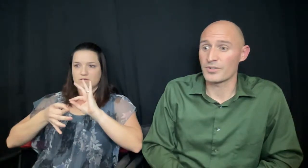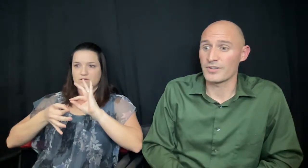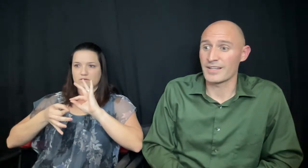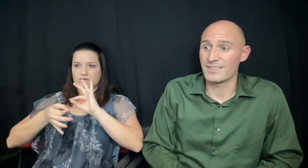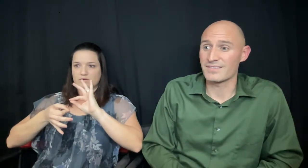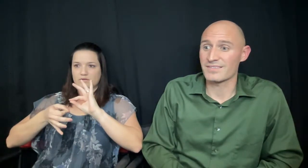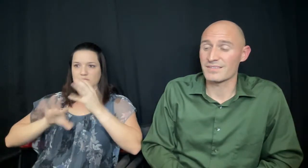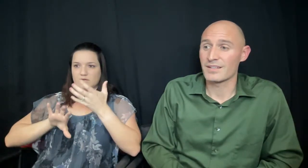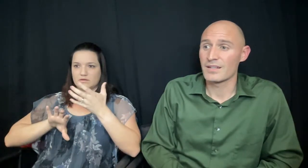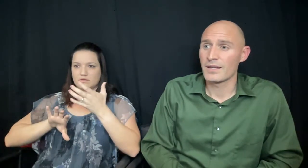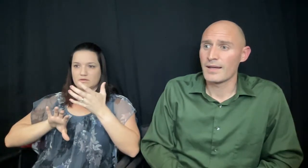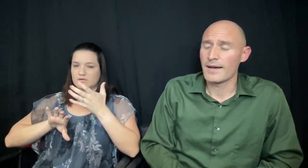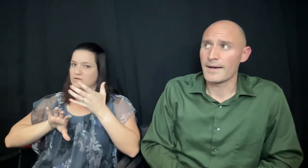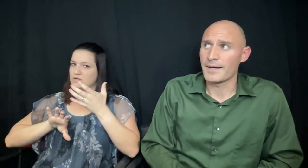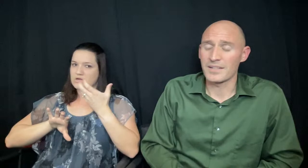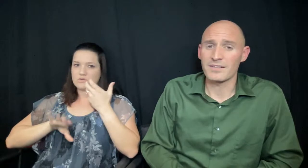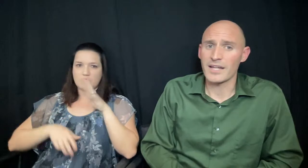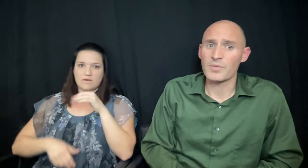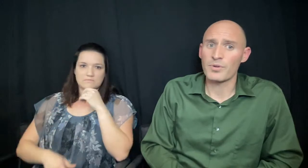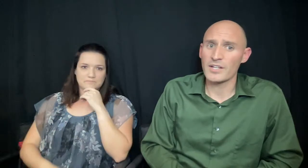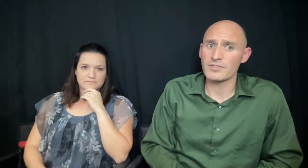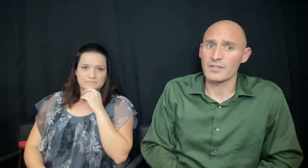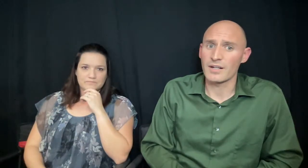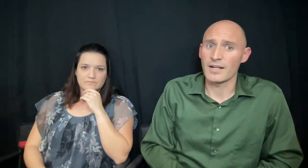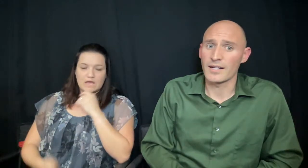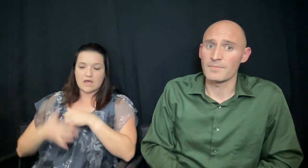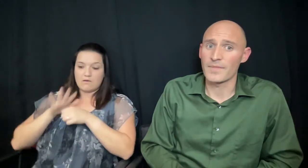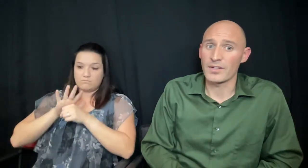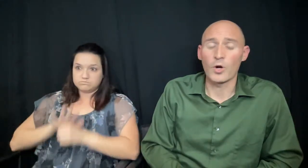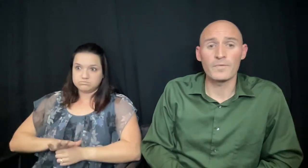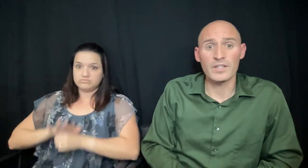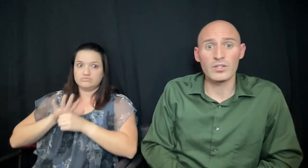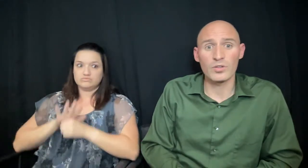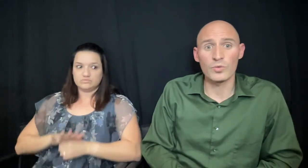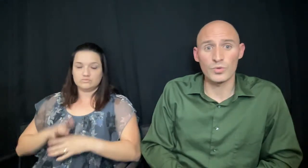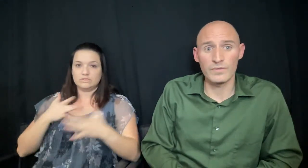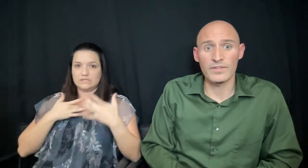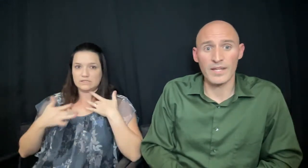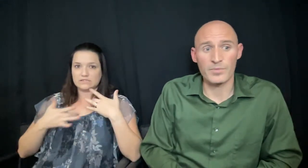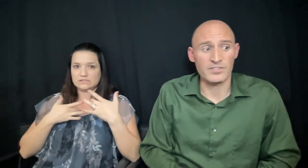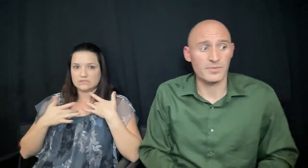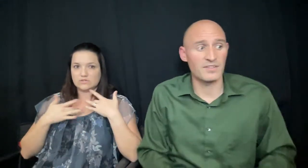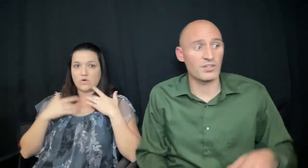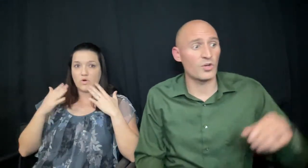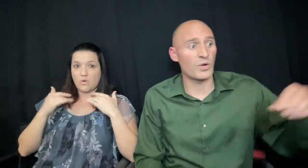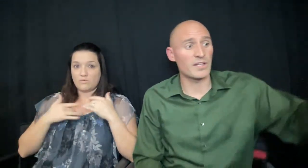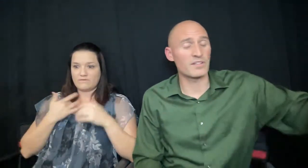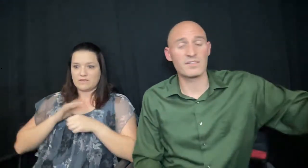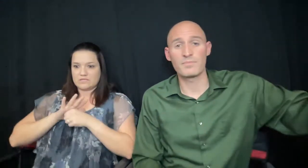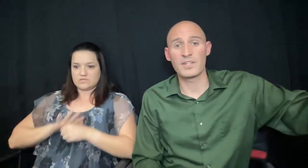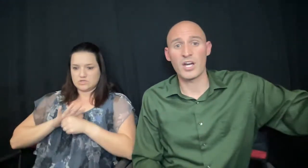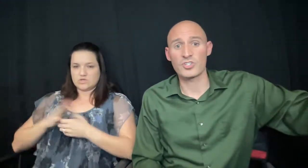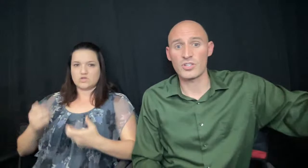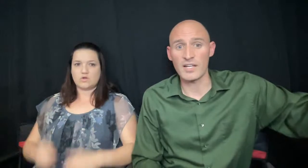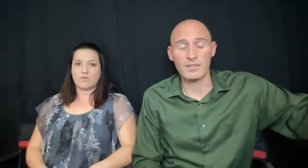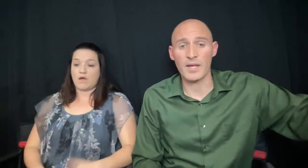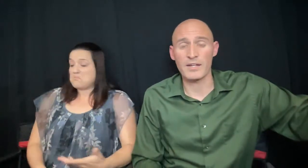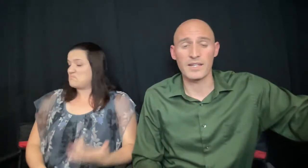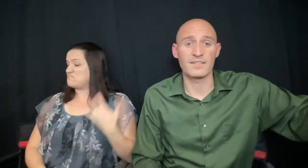interpreter, it's a lot of pressure. And hopefully you do feel that pressure, because you don't want to just be nonchalant about it and